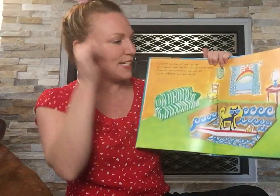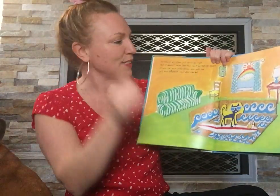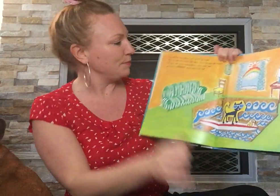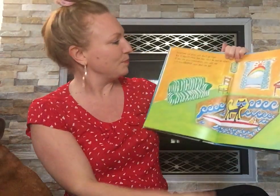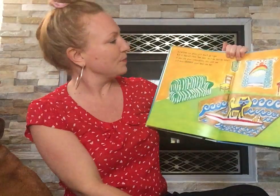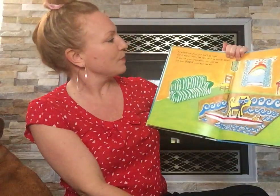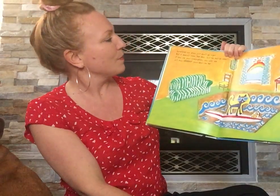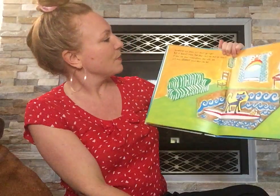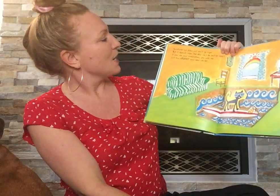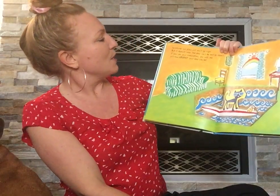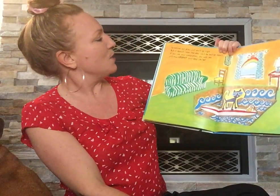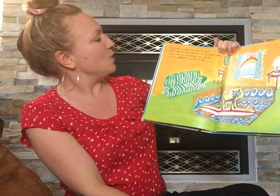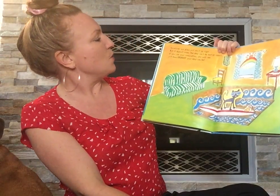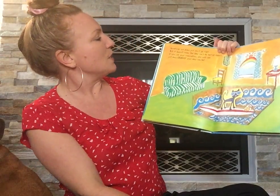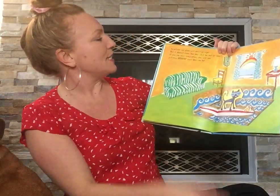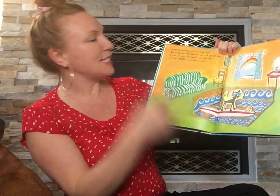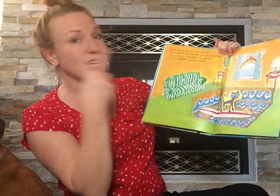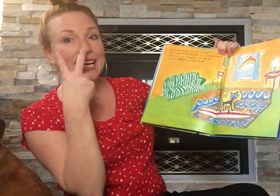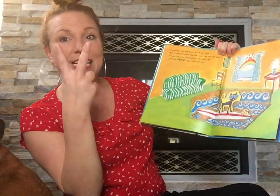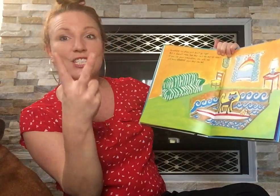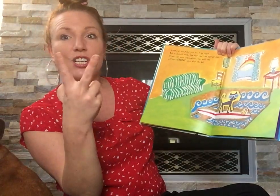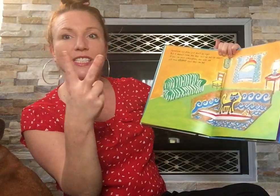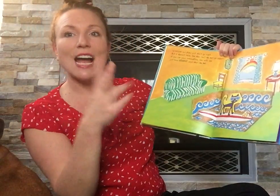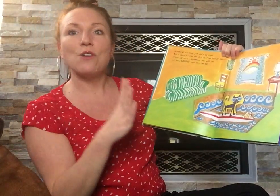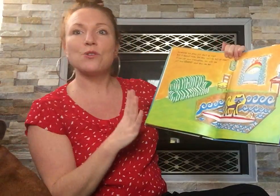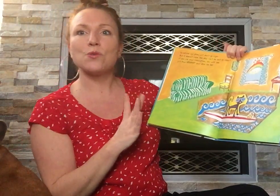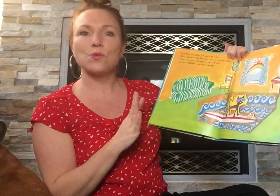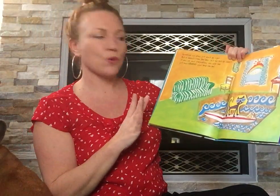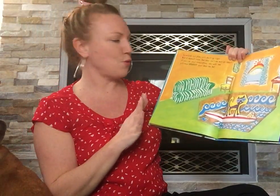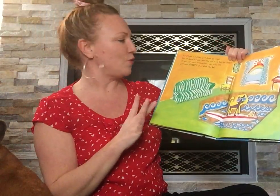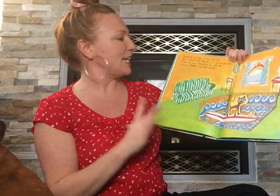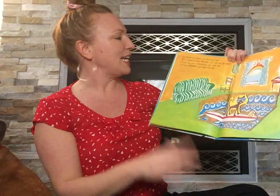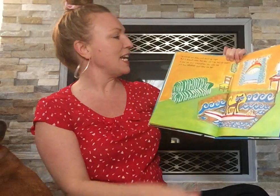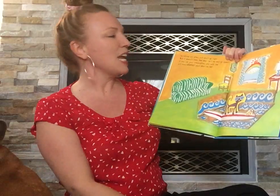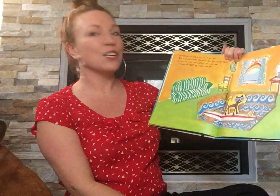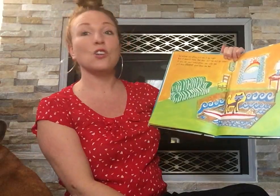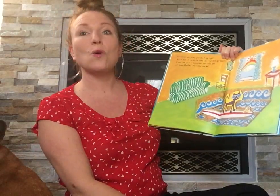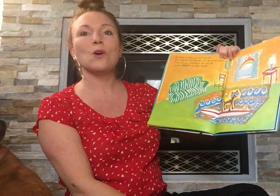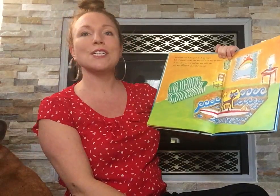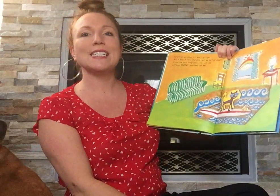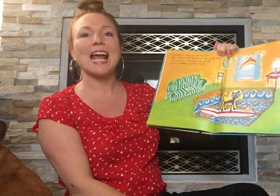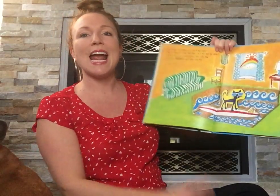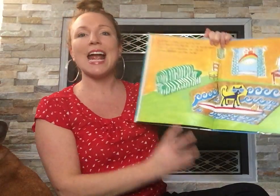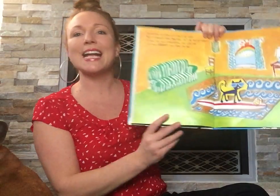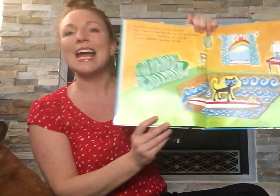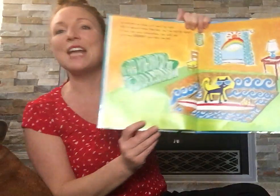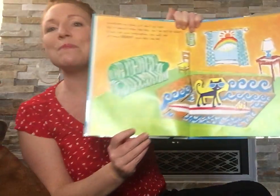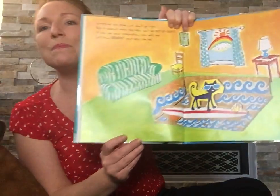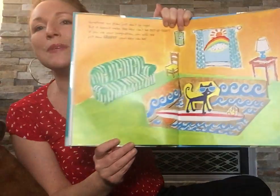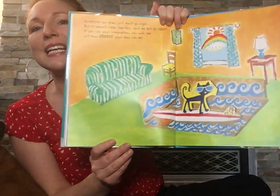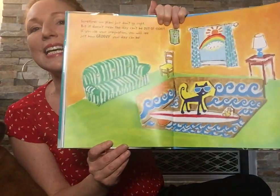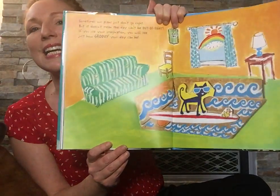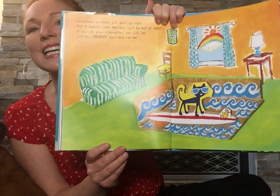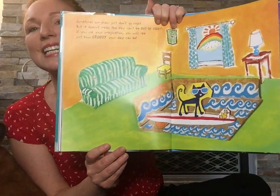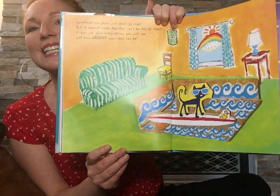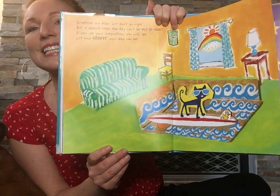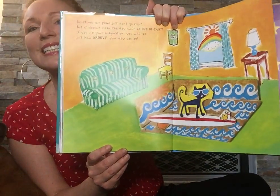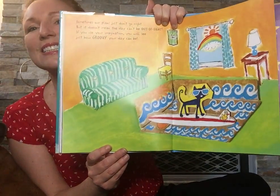imagination, you will see just how groovy your day can be. There's the